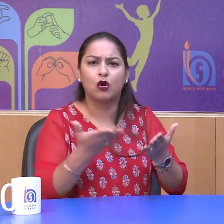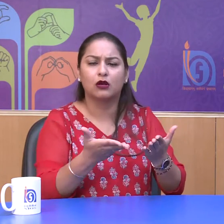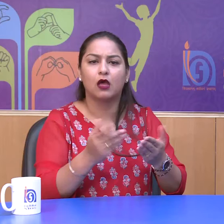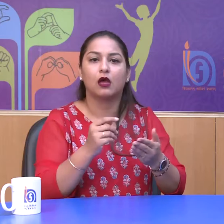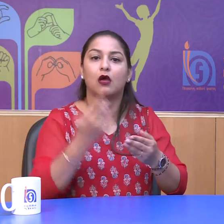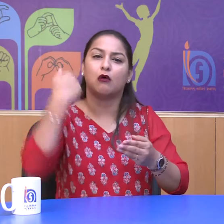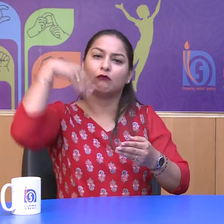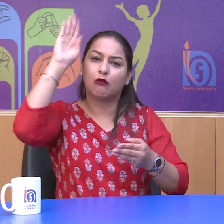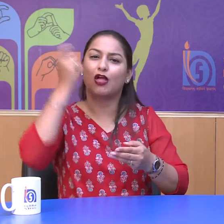Ayurvedic sources.